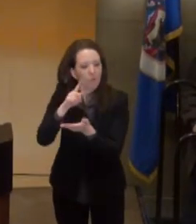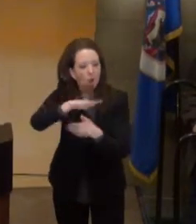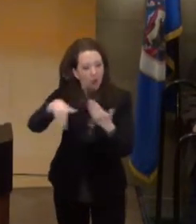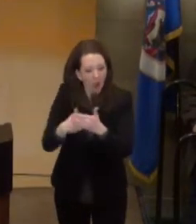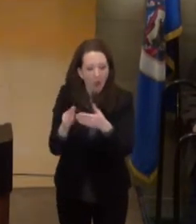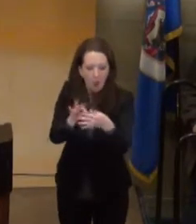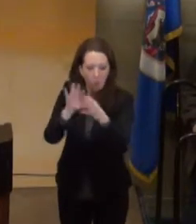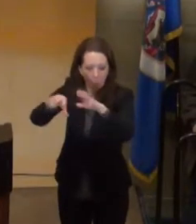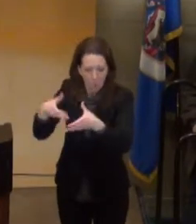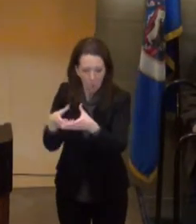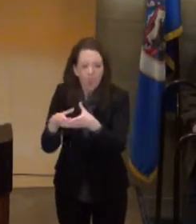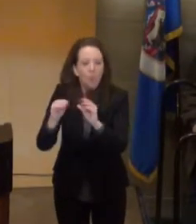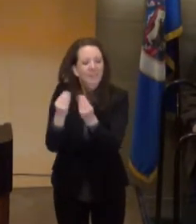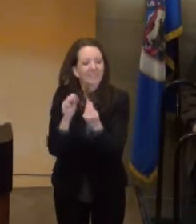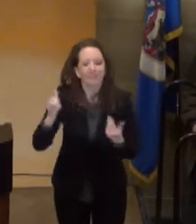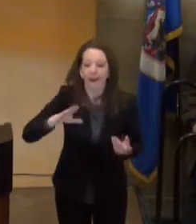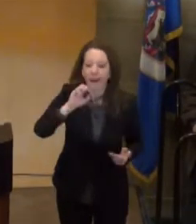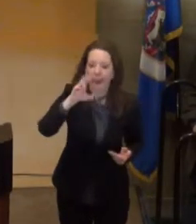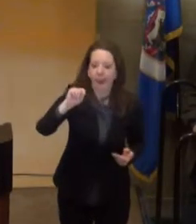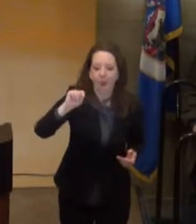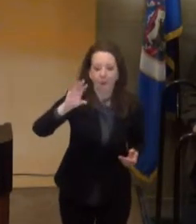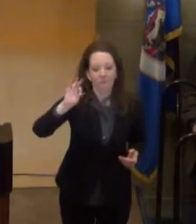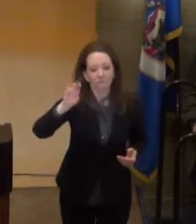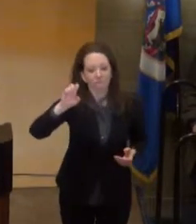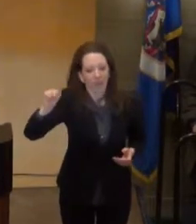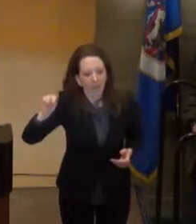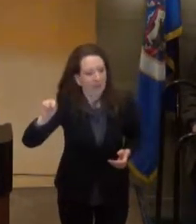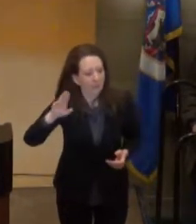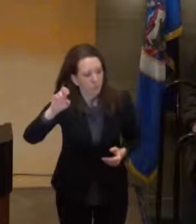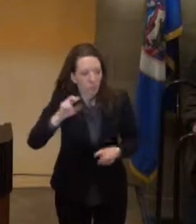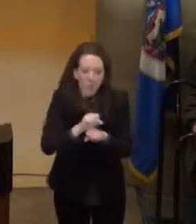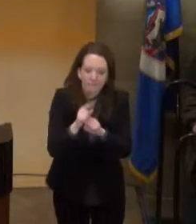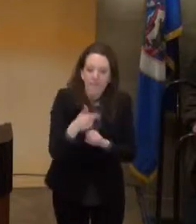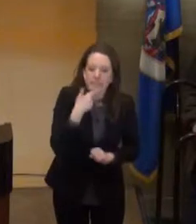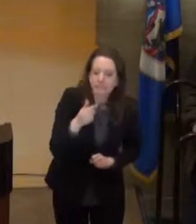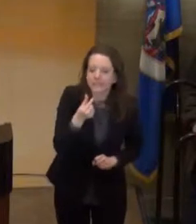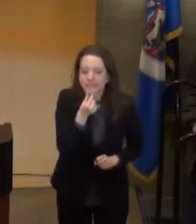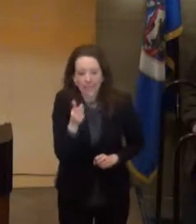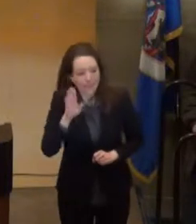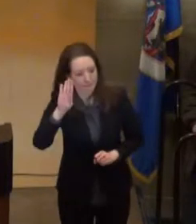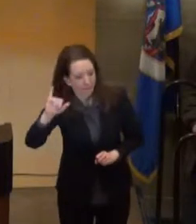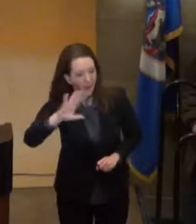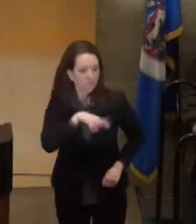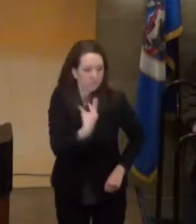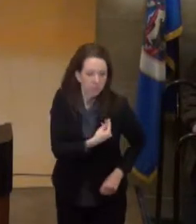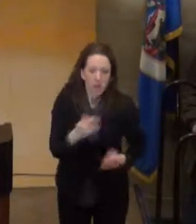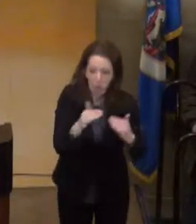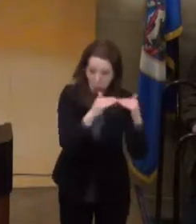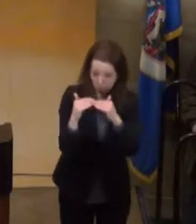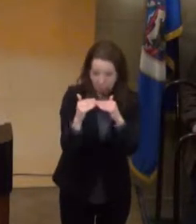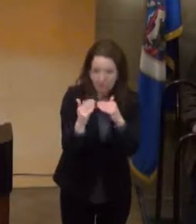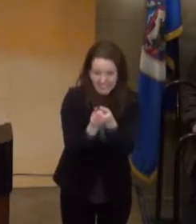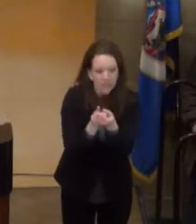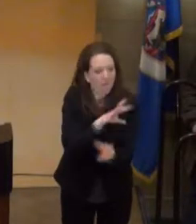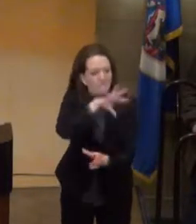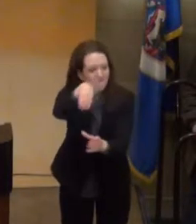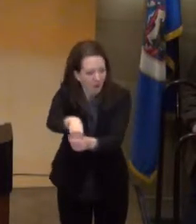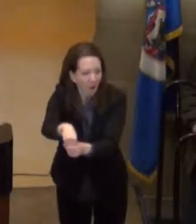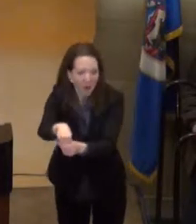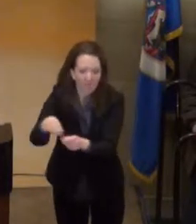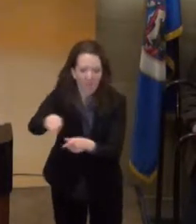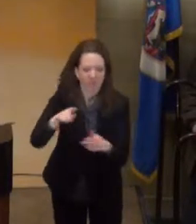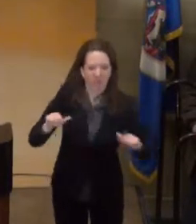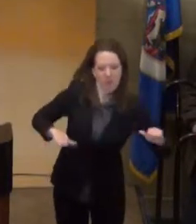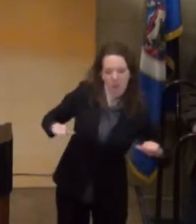Coalition, because organizations like Out Front Minnesota, who work for lesbian, gay, bisexual, and transgender equality, are involved in the coalition.